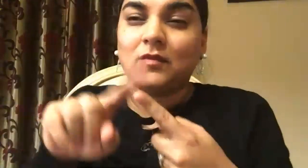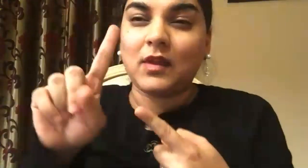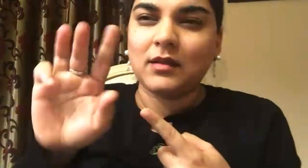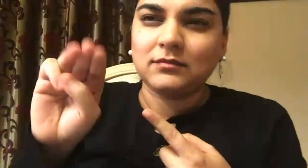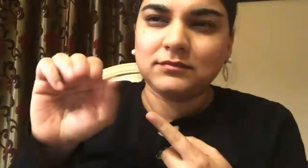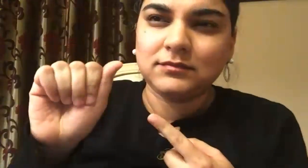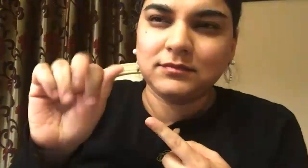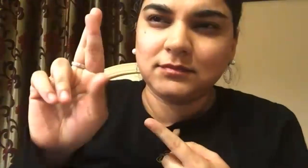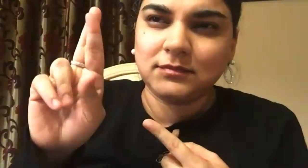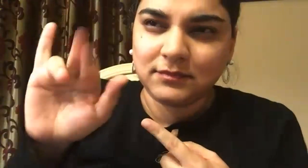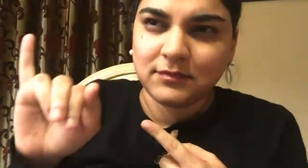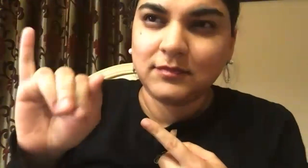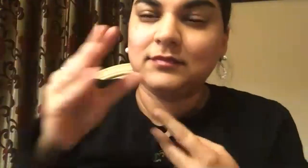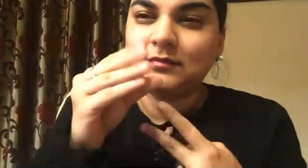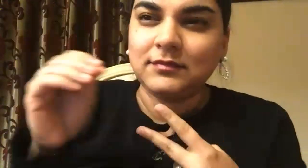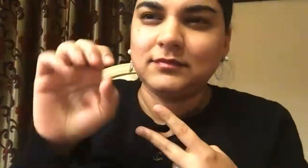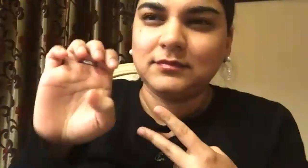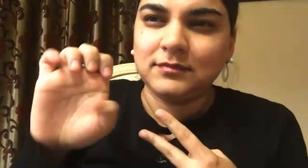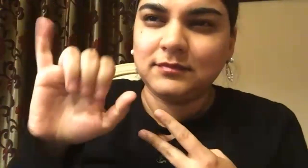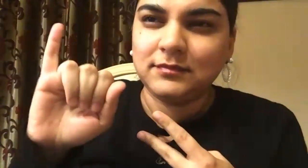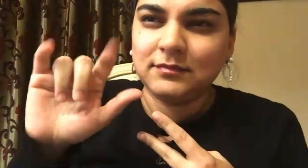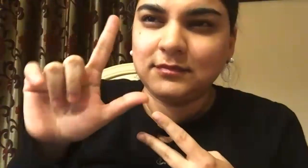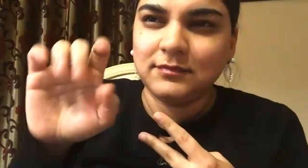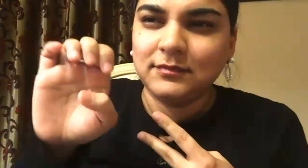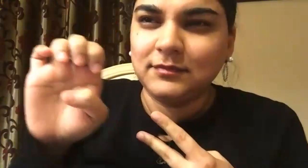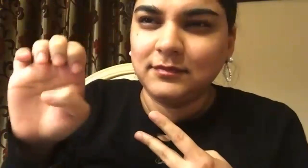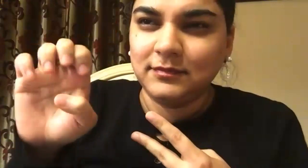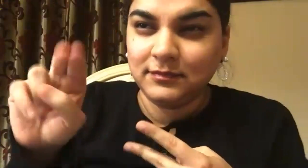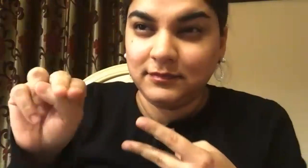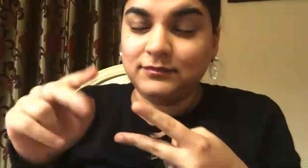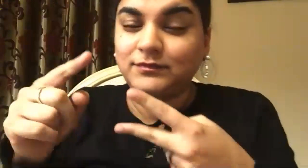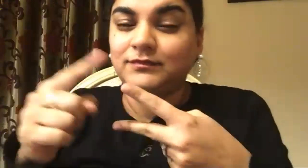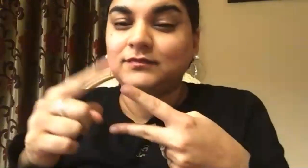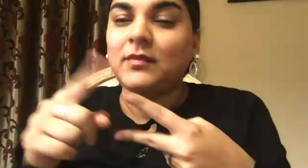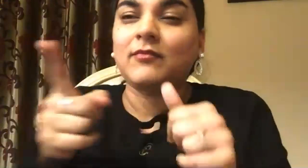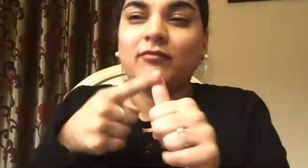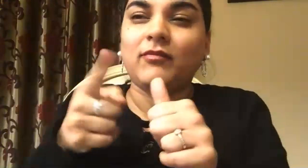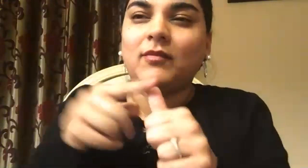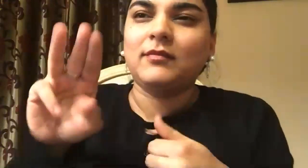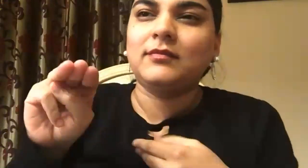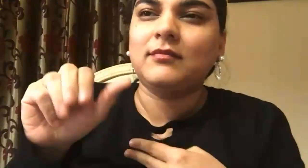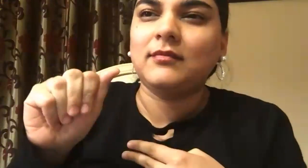Hello, this is Divya. First, I'd like to answer Mari's question and then Eileen's question. John Cuniff has left the